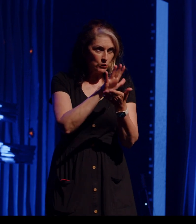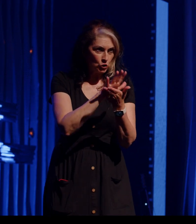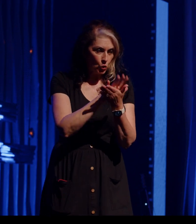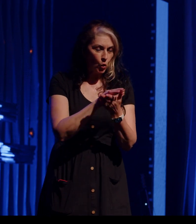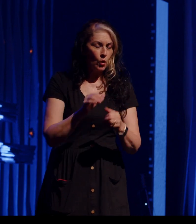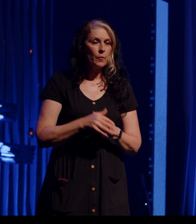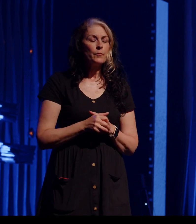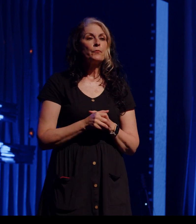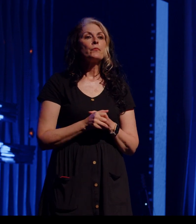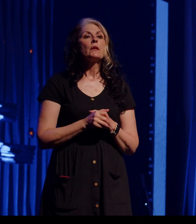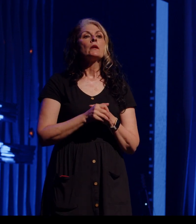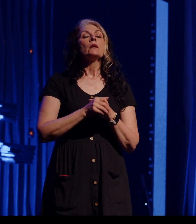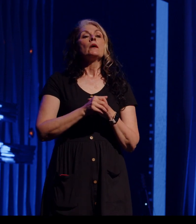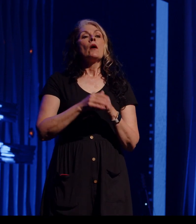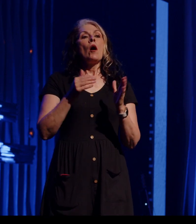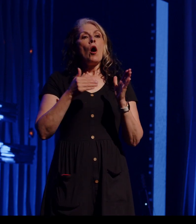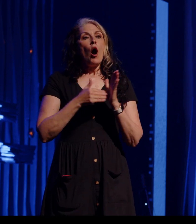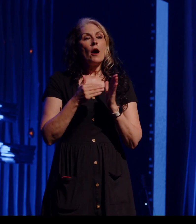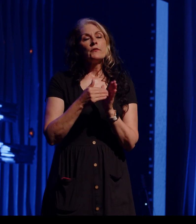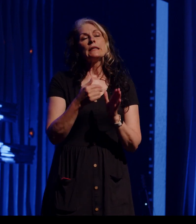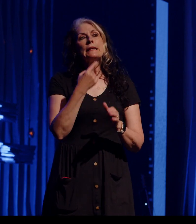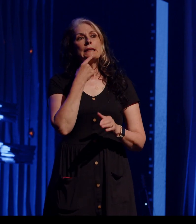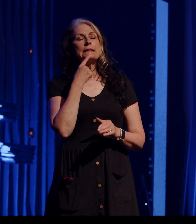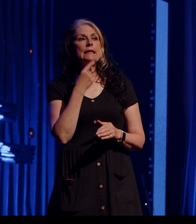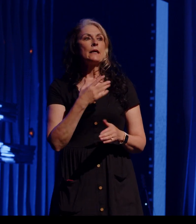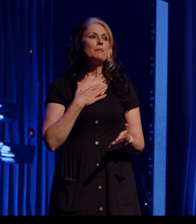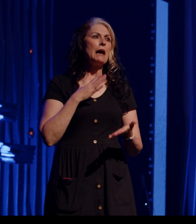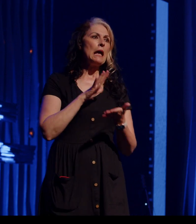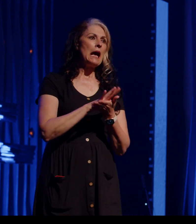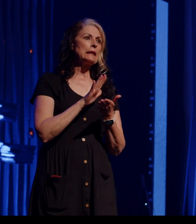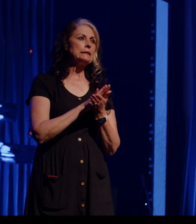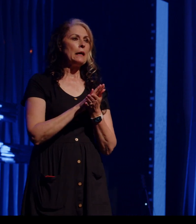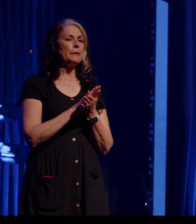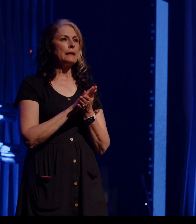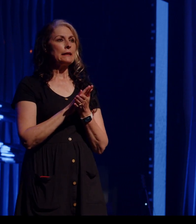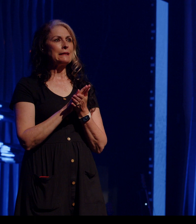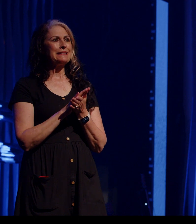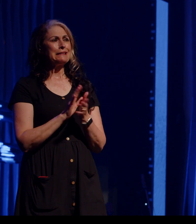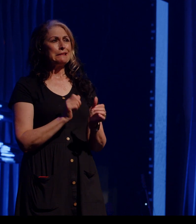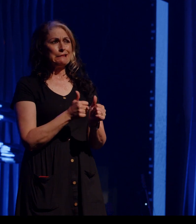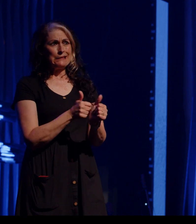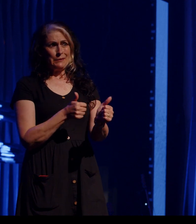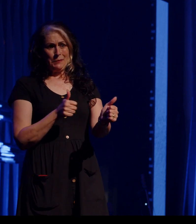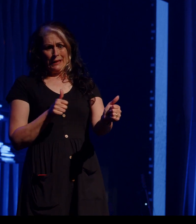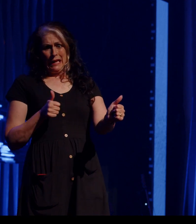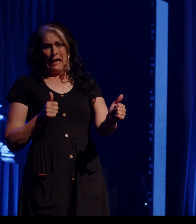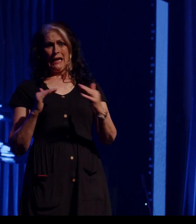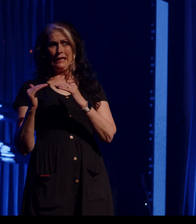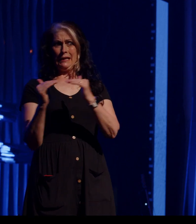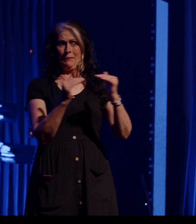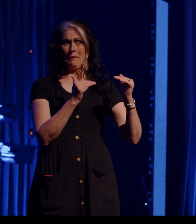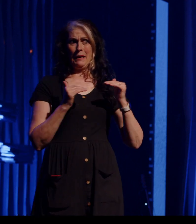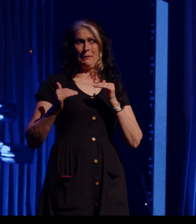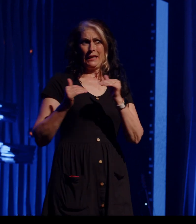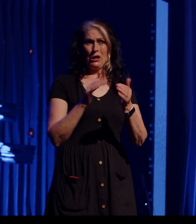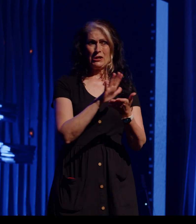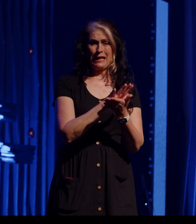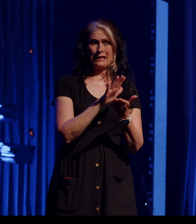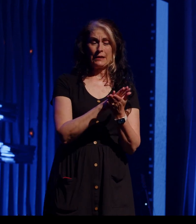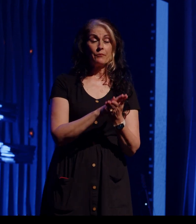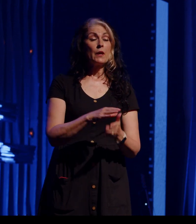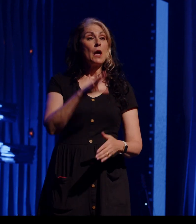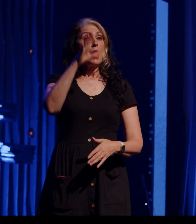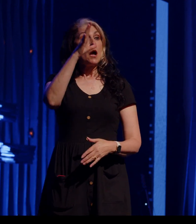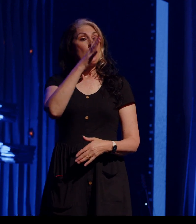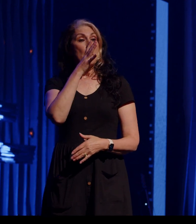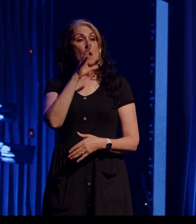school. Carson often shared that at times his academic performance lagged well behind his peers. Sonia, his